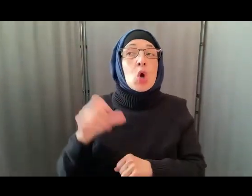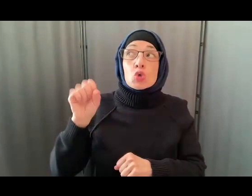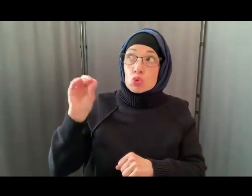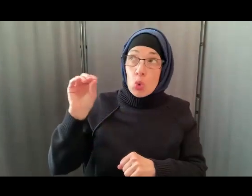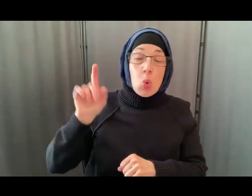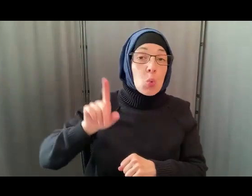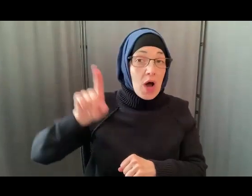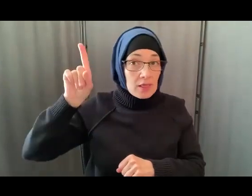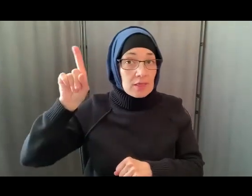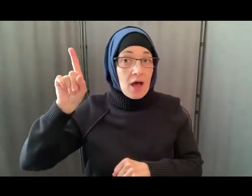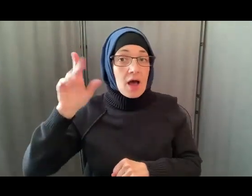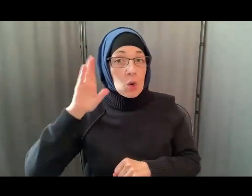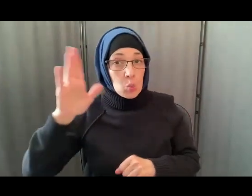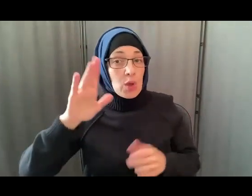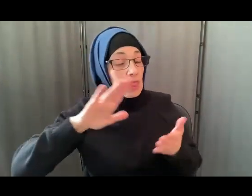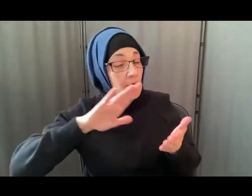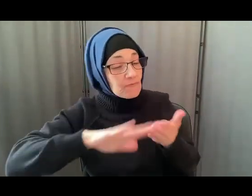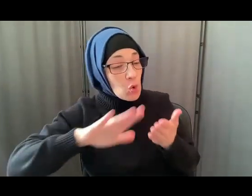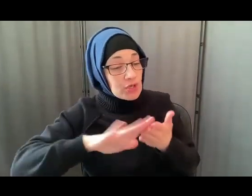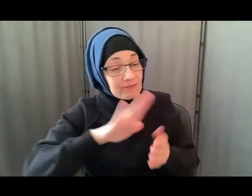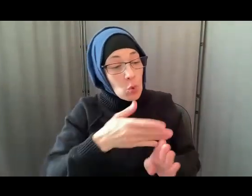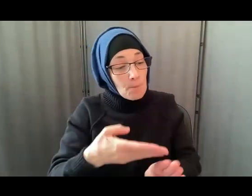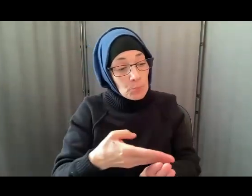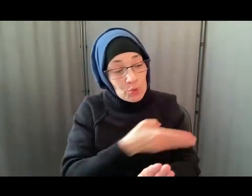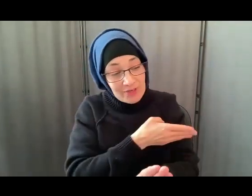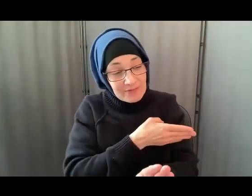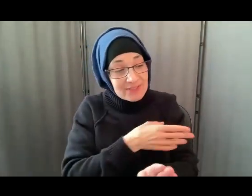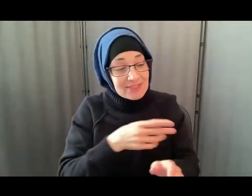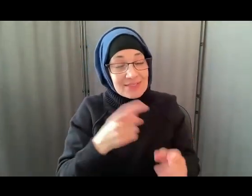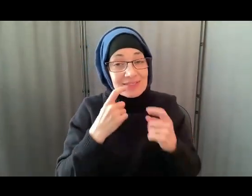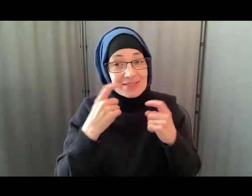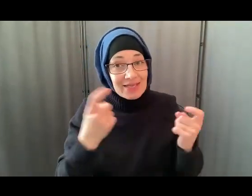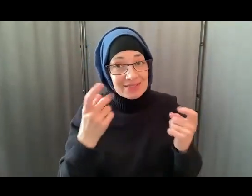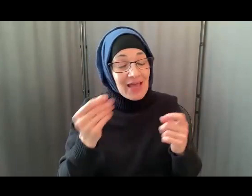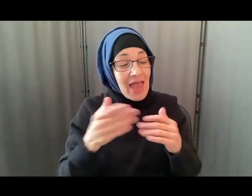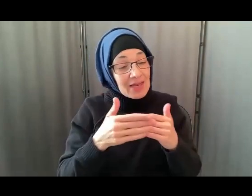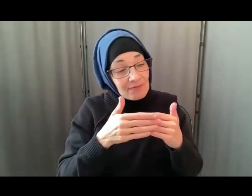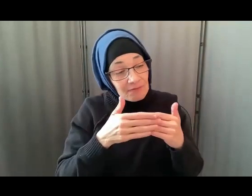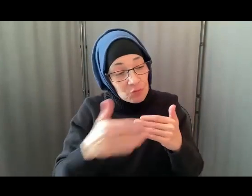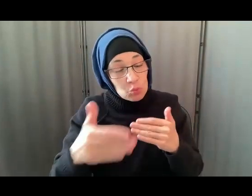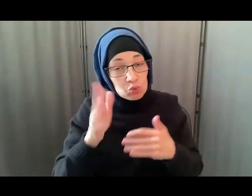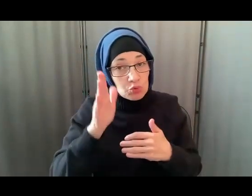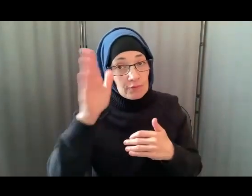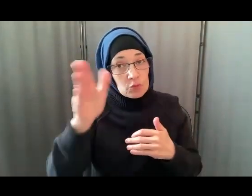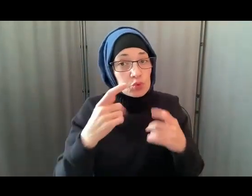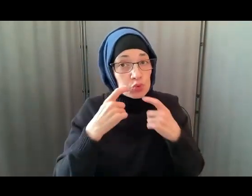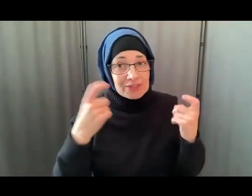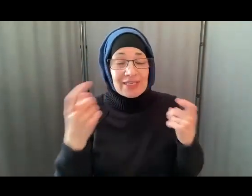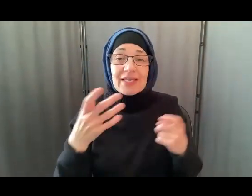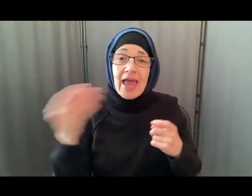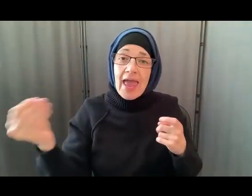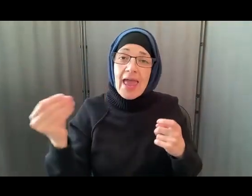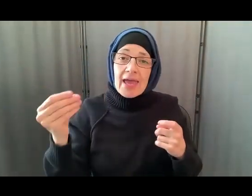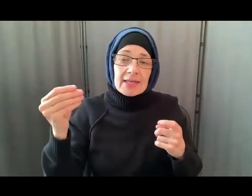your previous sins and future sins, and to perfect his